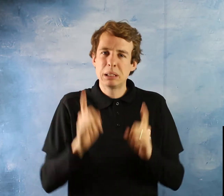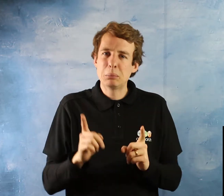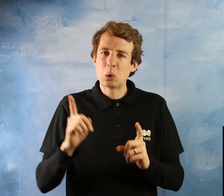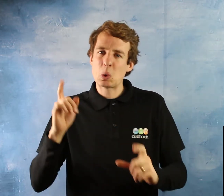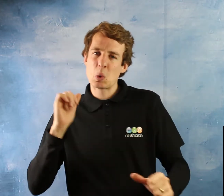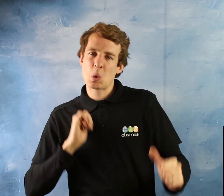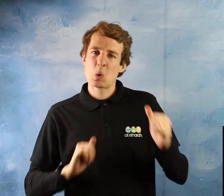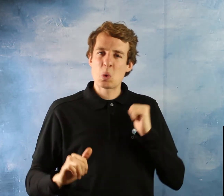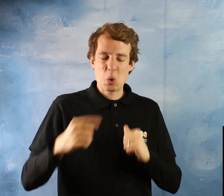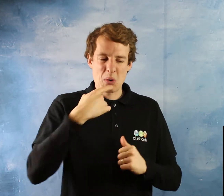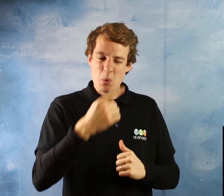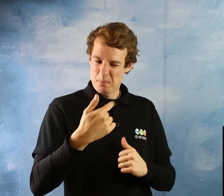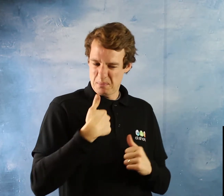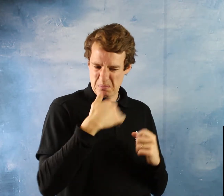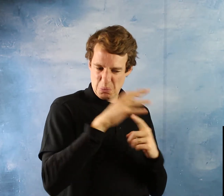boastful.